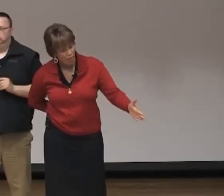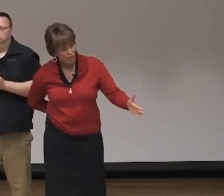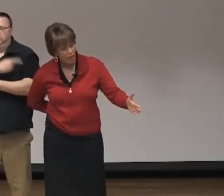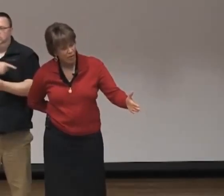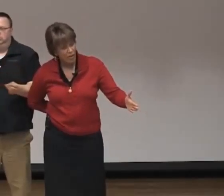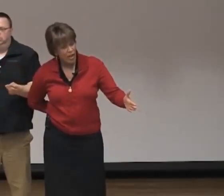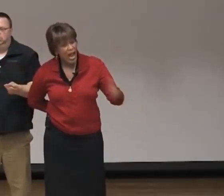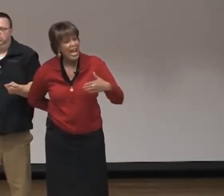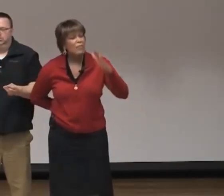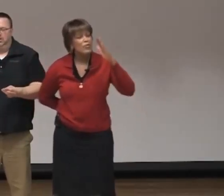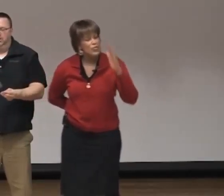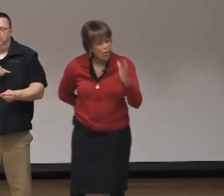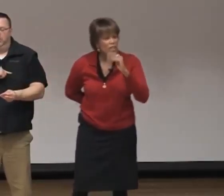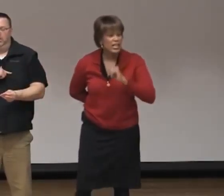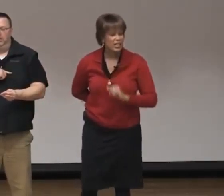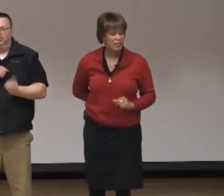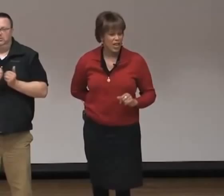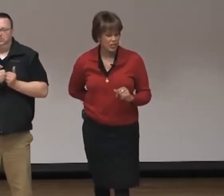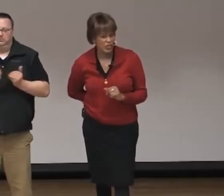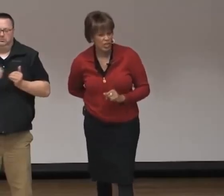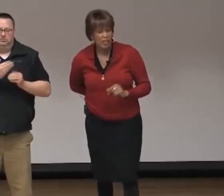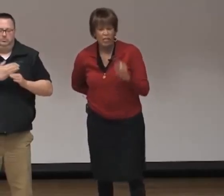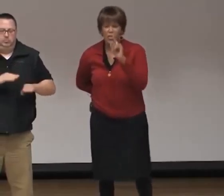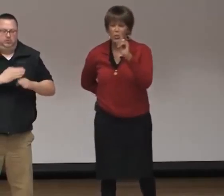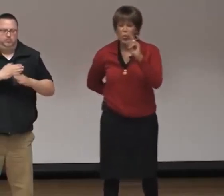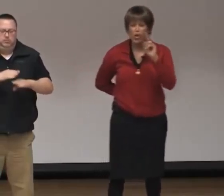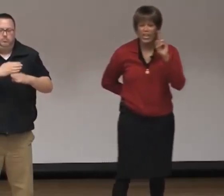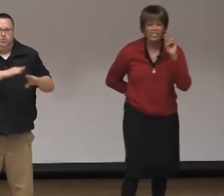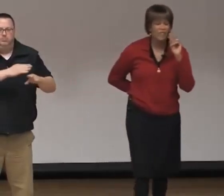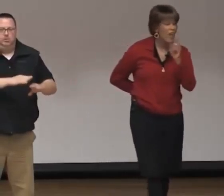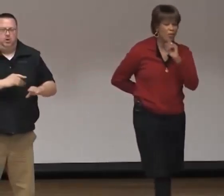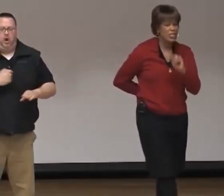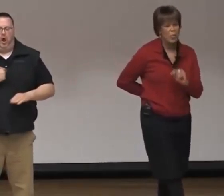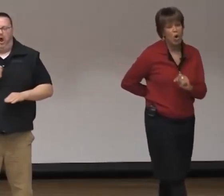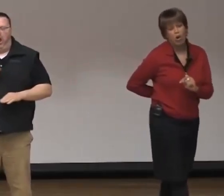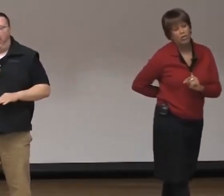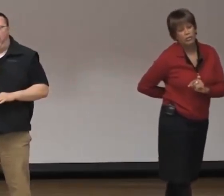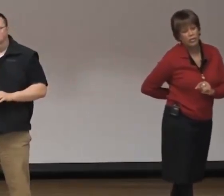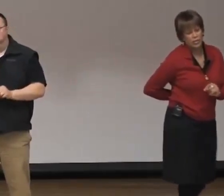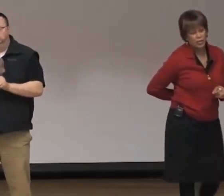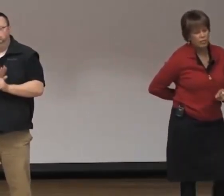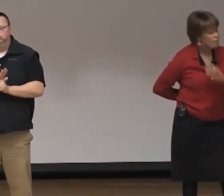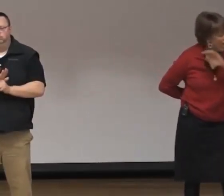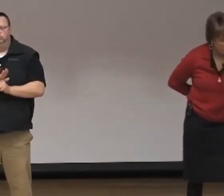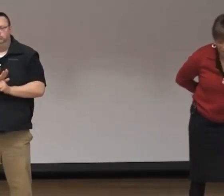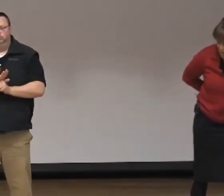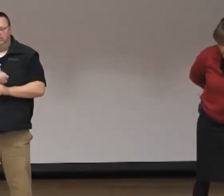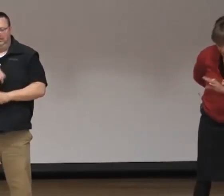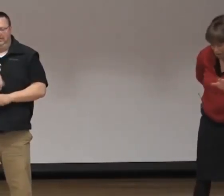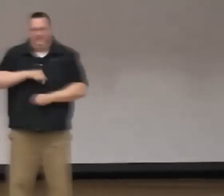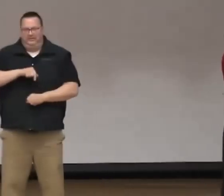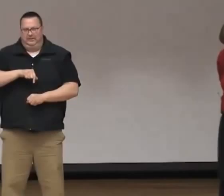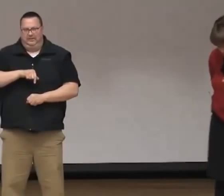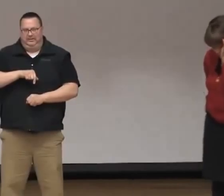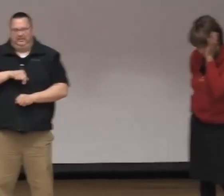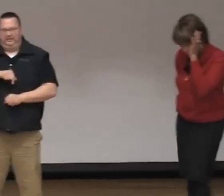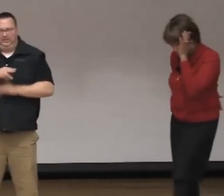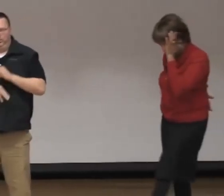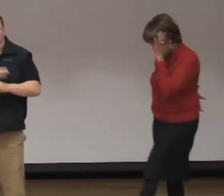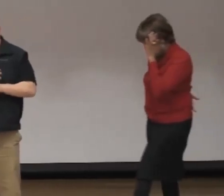up. I am thoroughly convinced that this world is very small, very, very